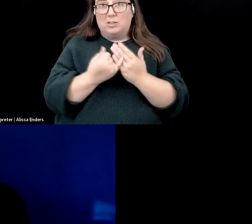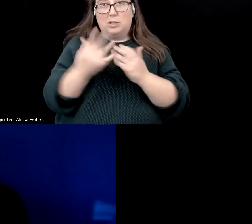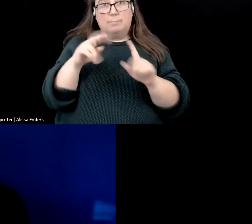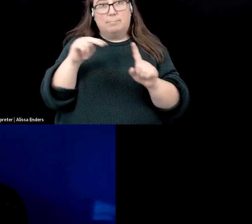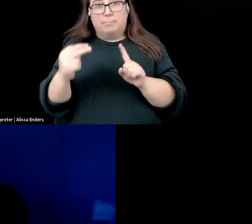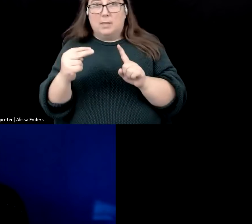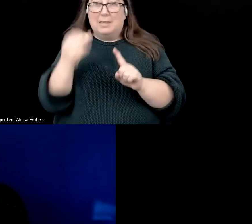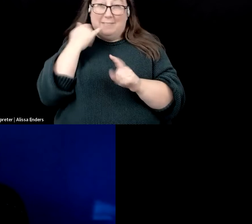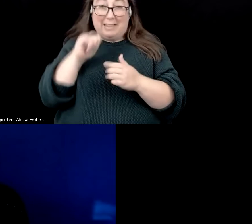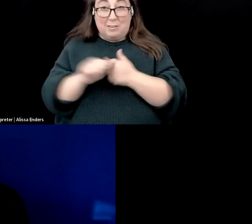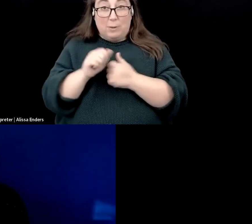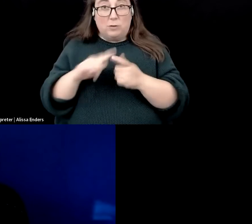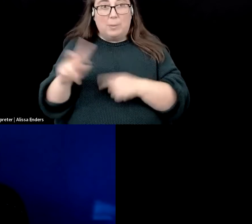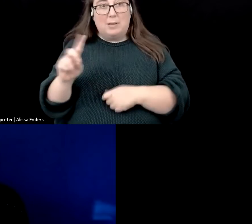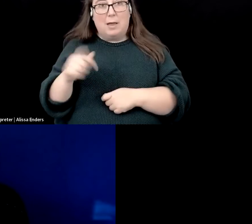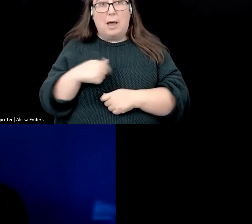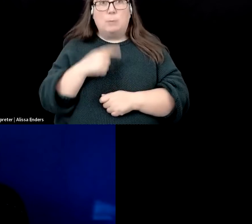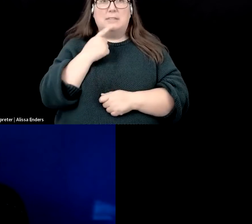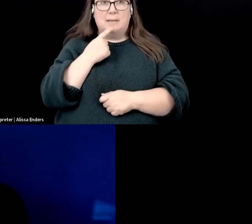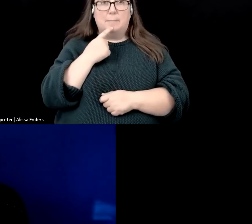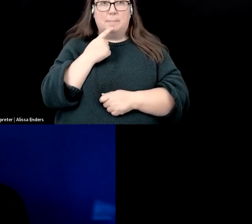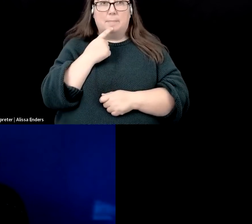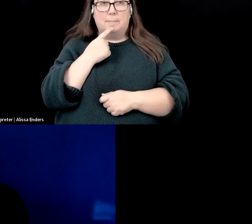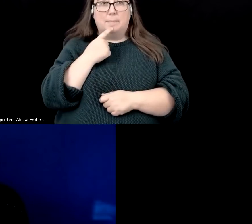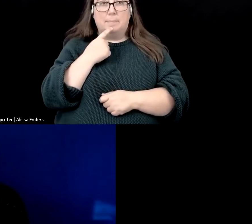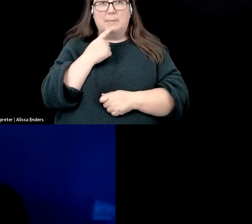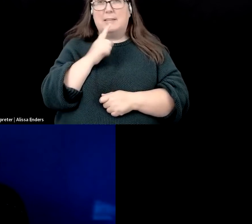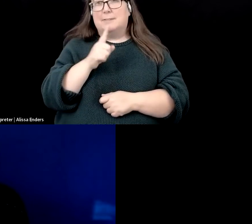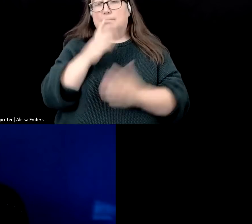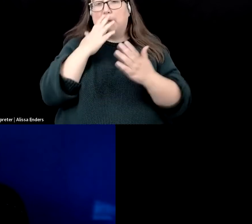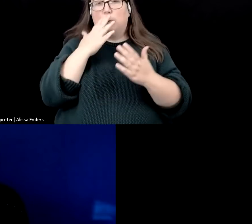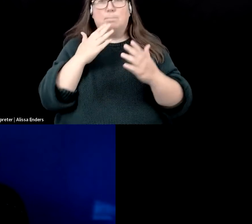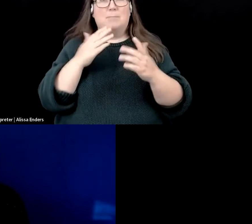to democracy, I would argue that it fundamentally is. Thank you.